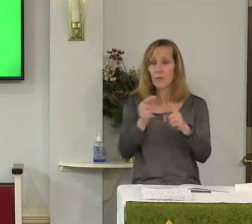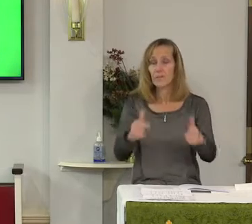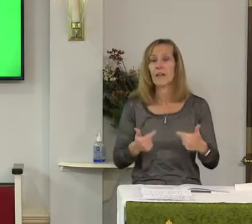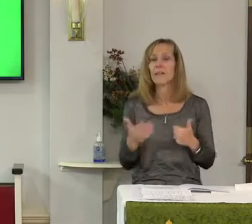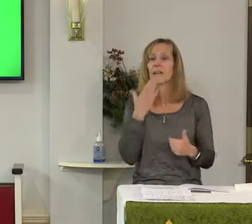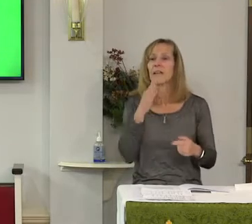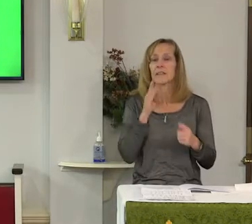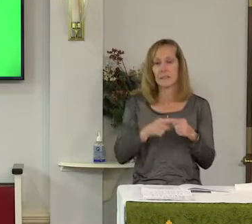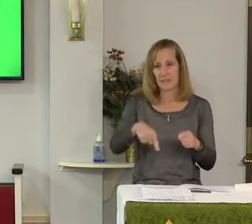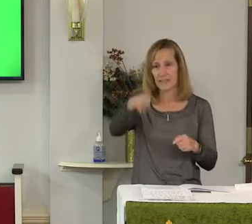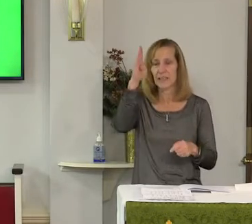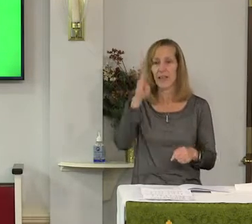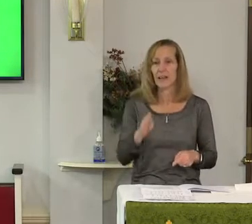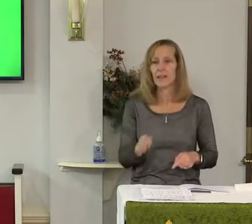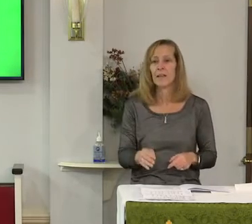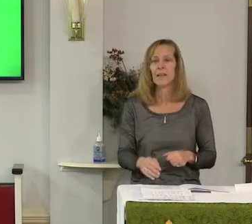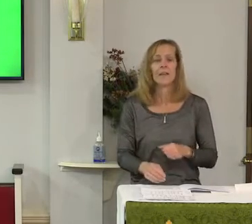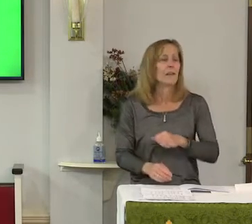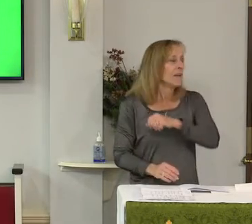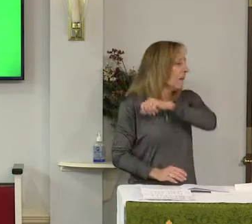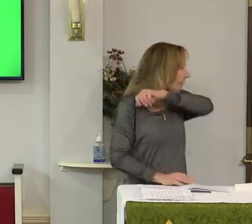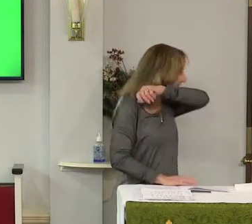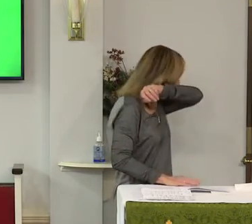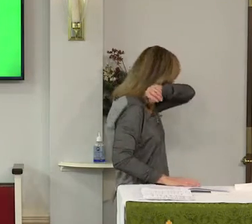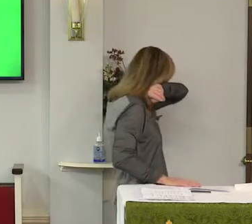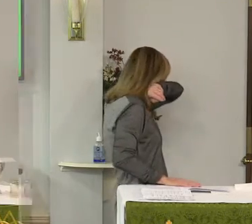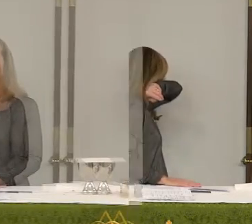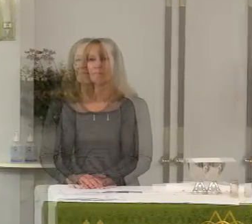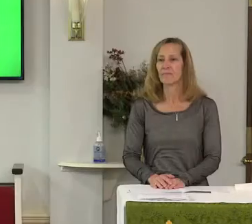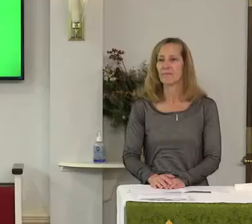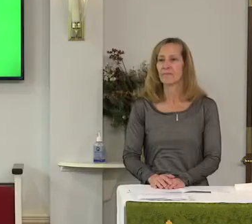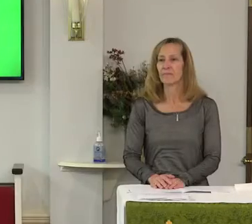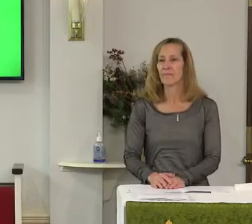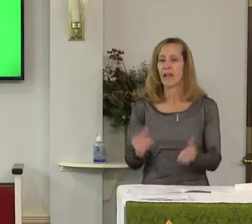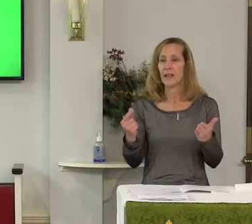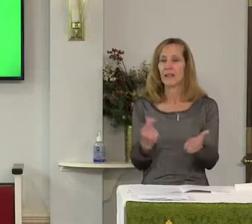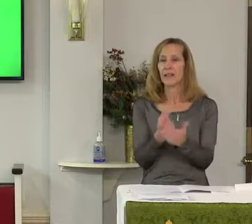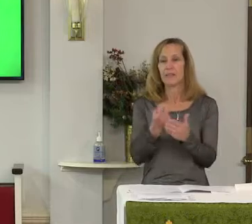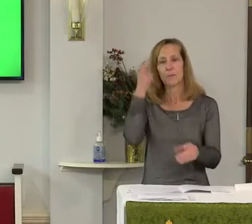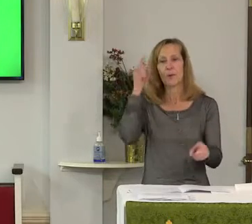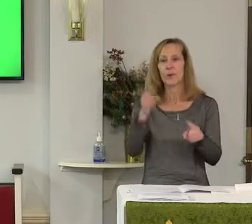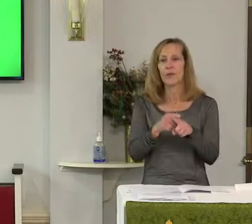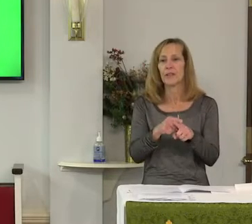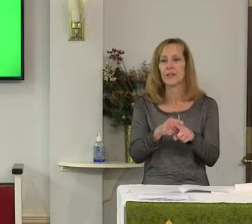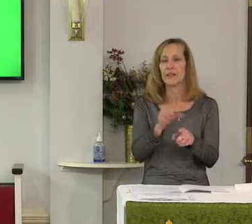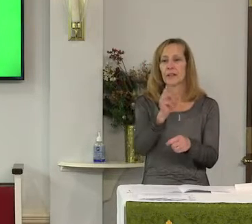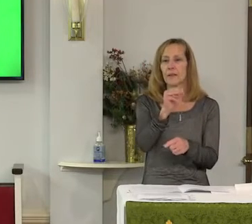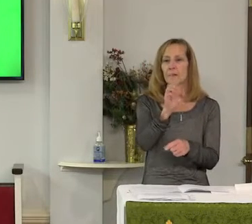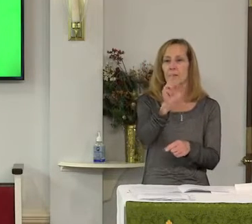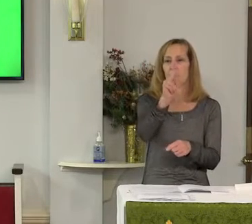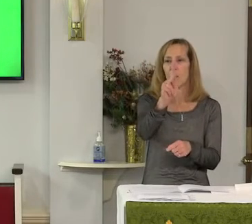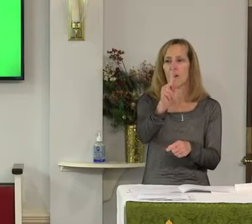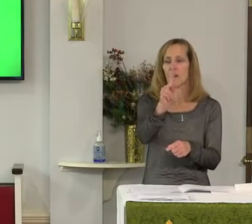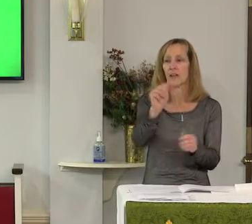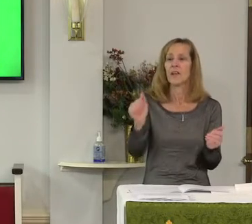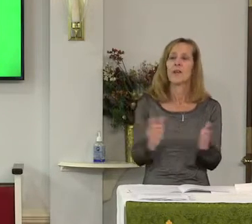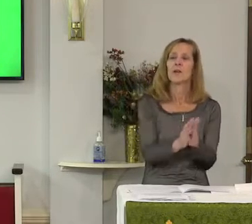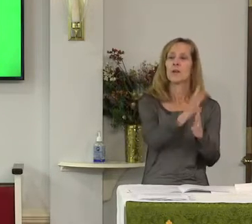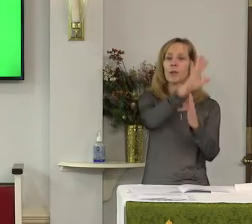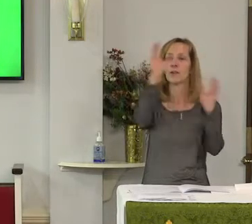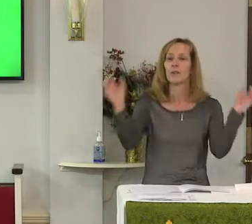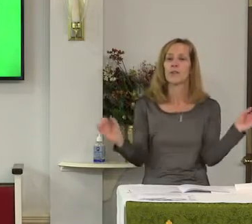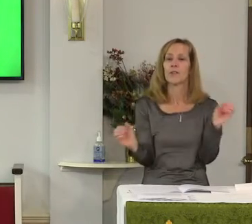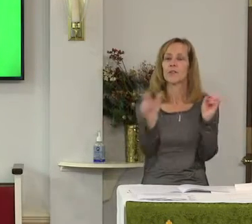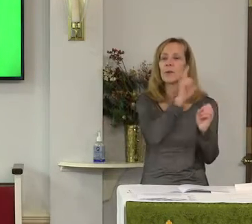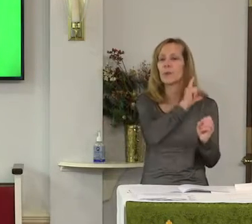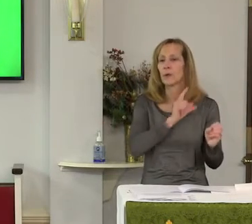life. Thanks be to God. The Holy Gospel according to St. Mark. Glory to you,